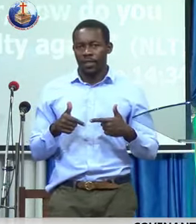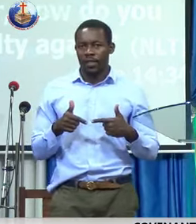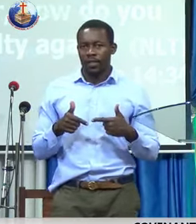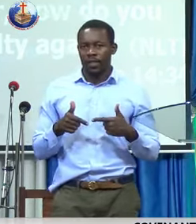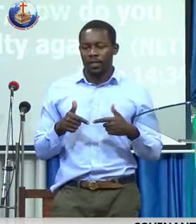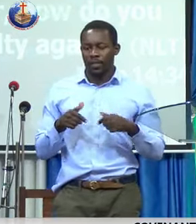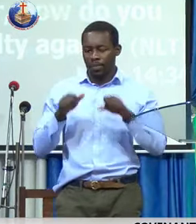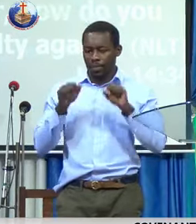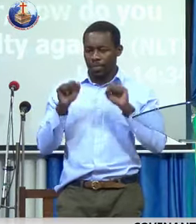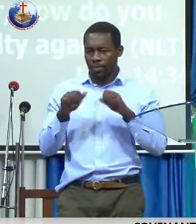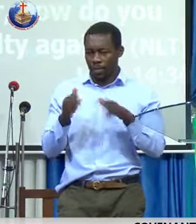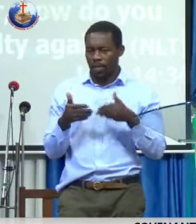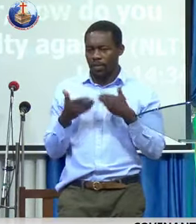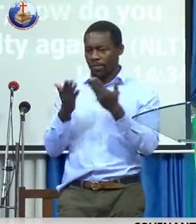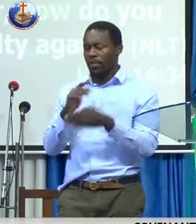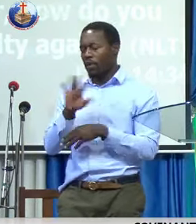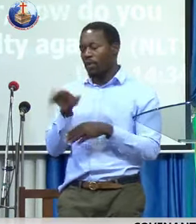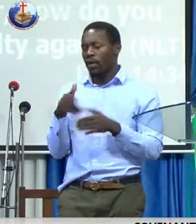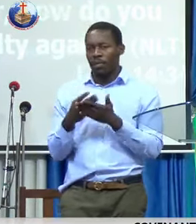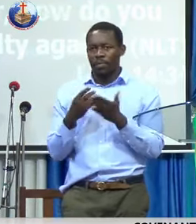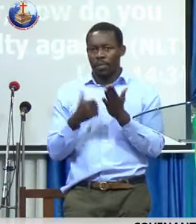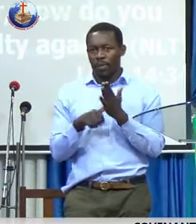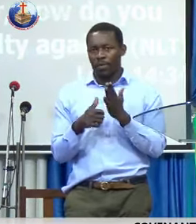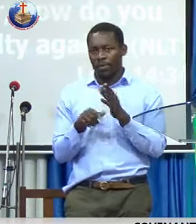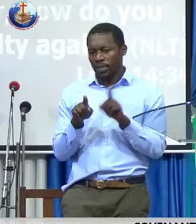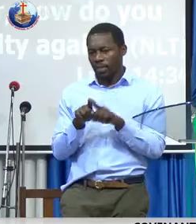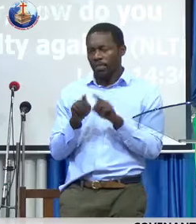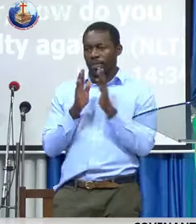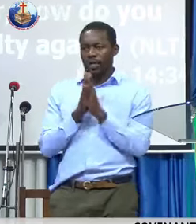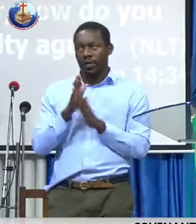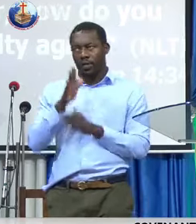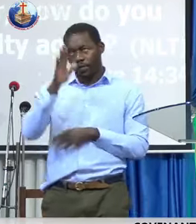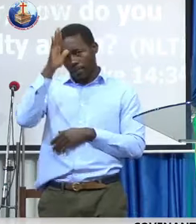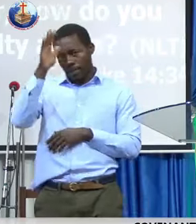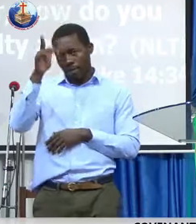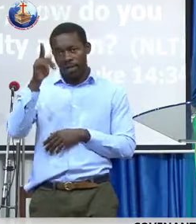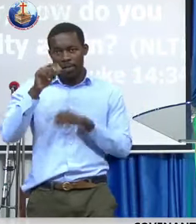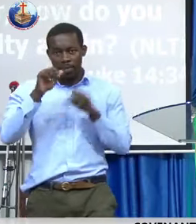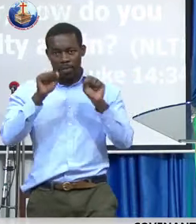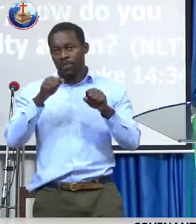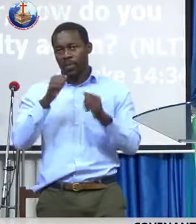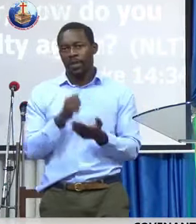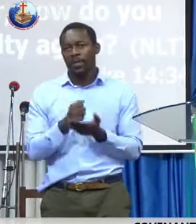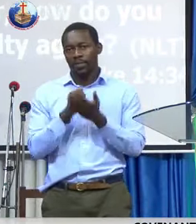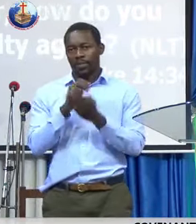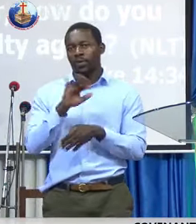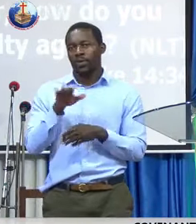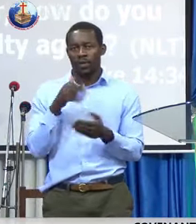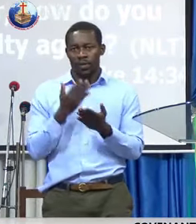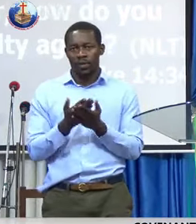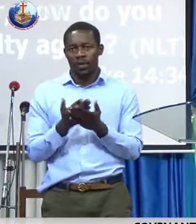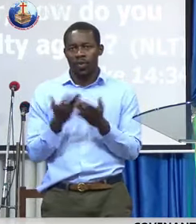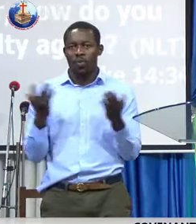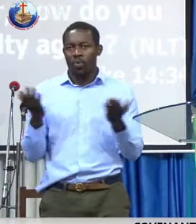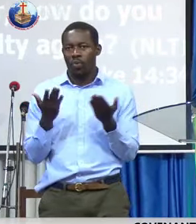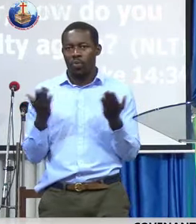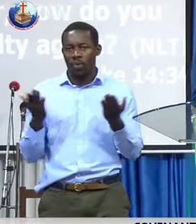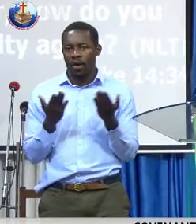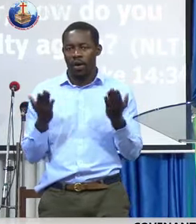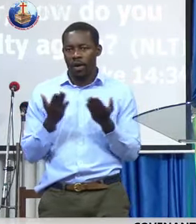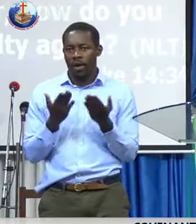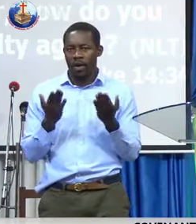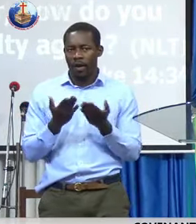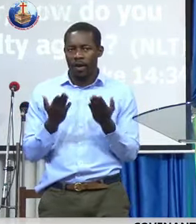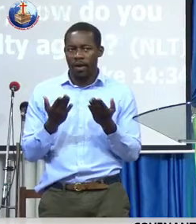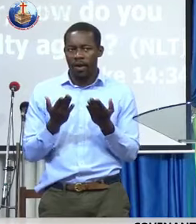them bare before you and pray that Jehovah God, may you help us, Lord, where we have fallen short of